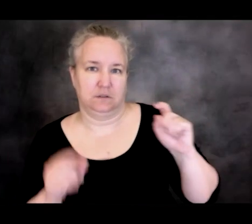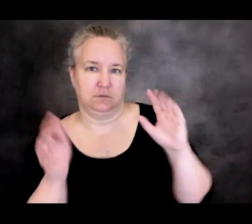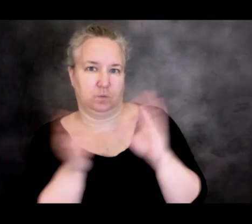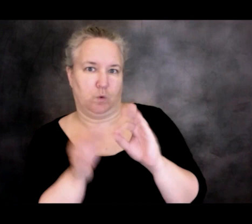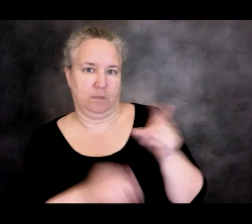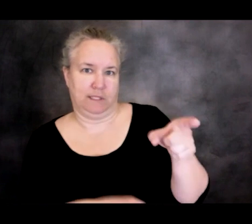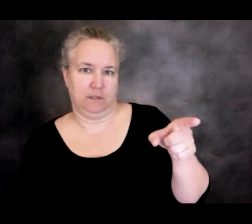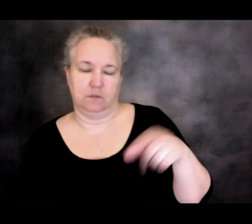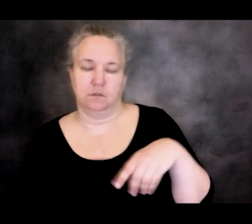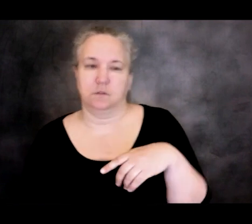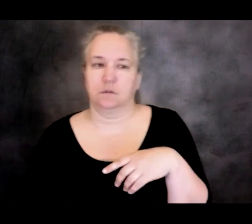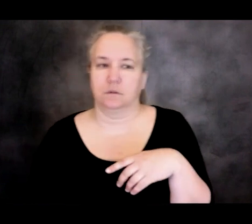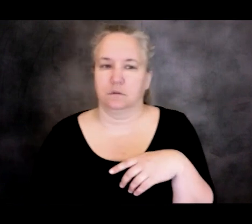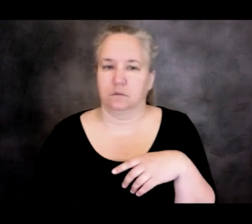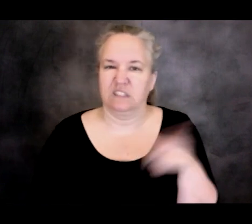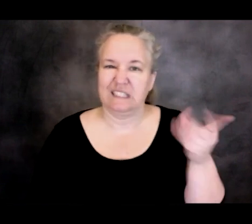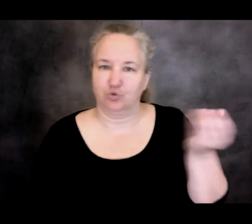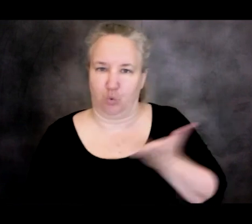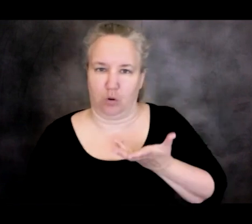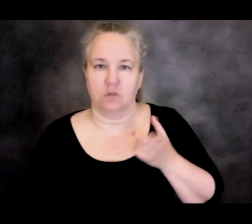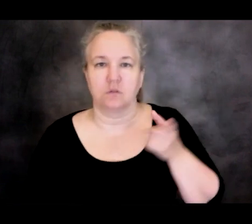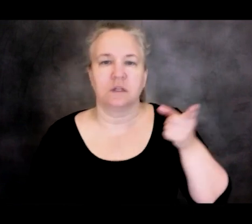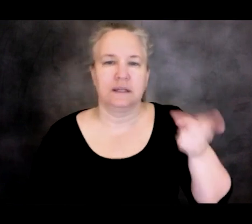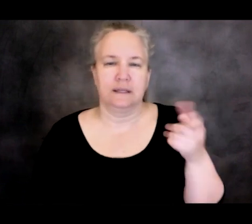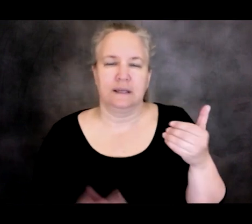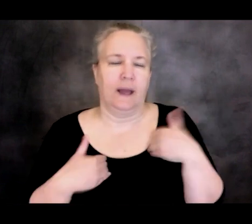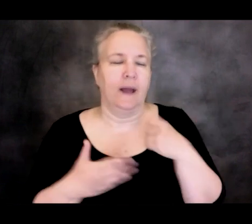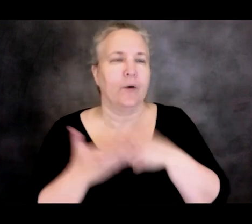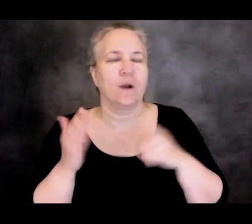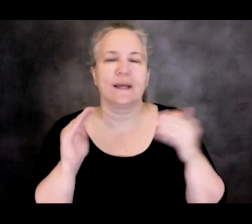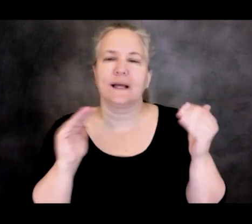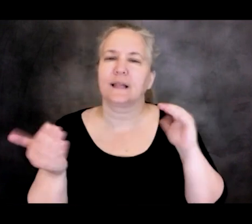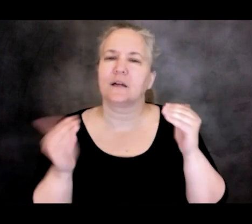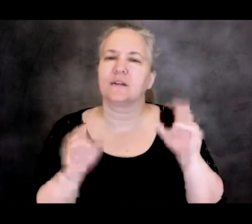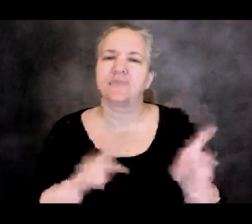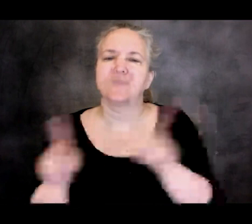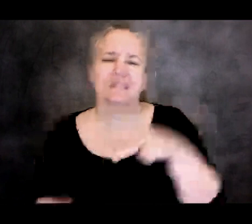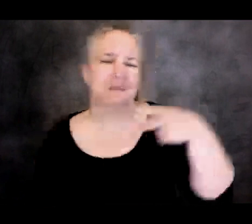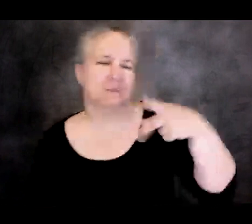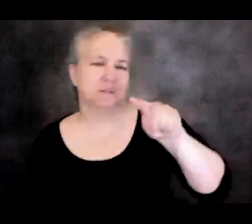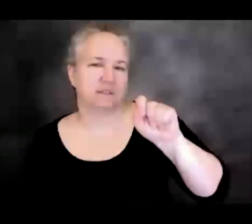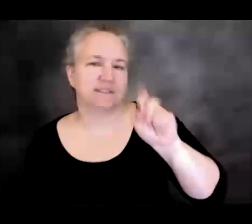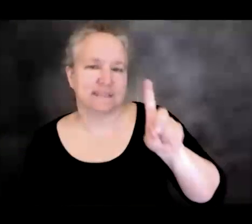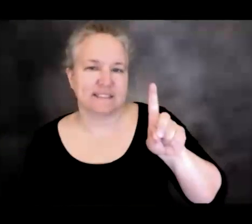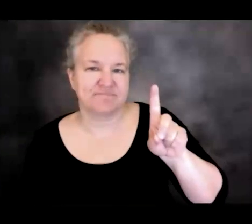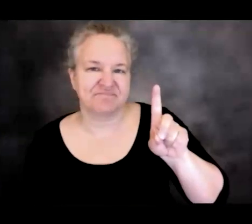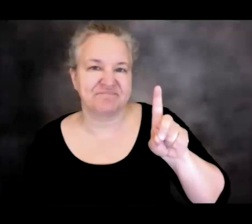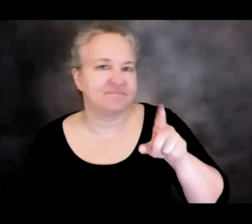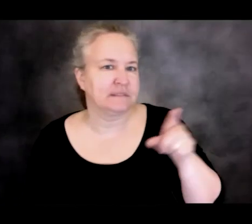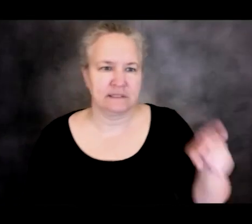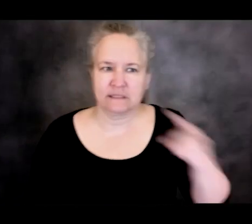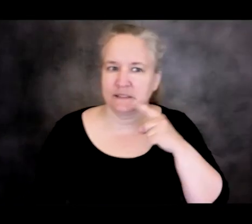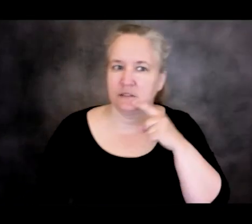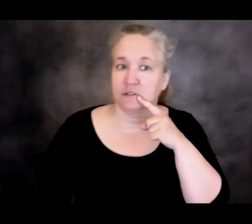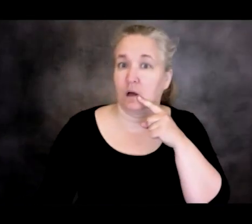who told us that he had what he likened to kind of PTSD. He said, I try not to think